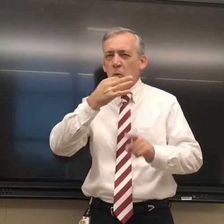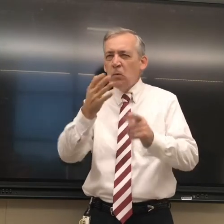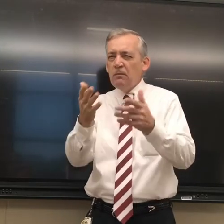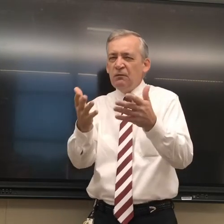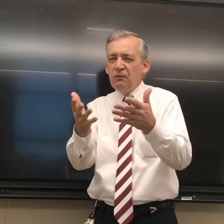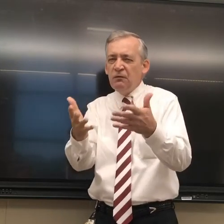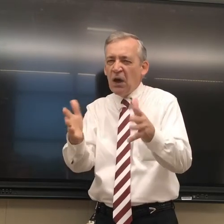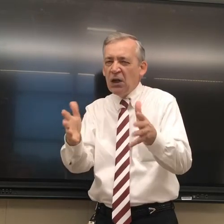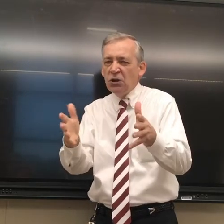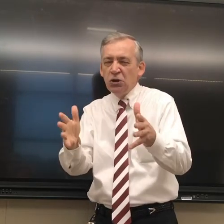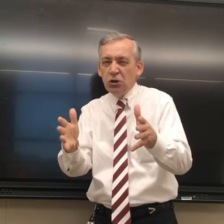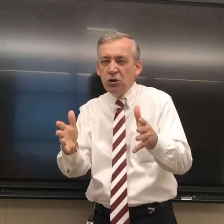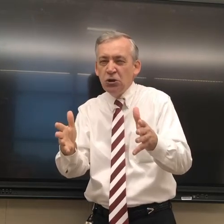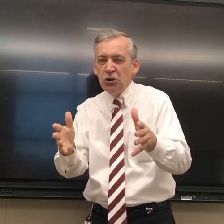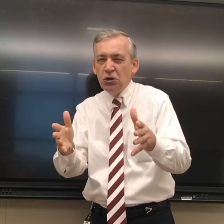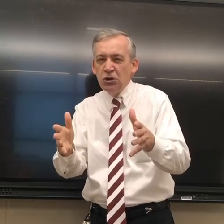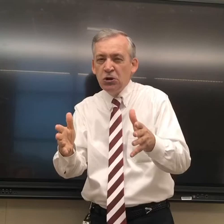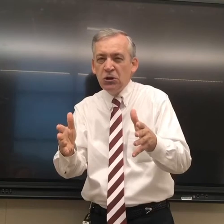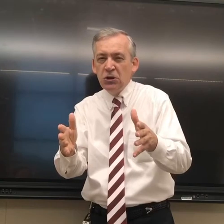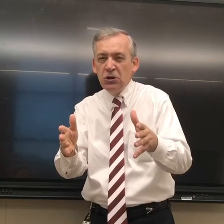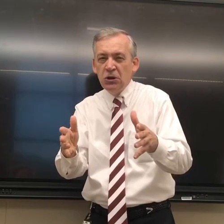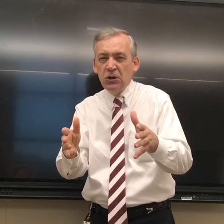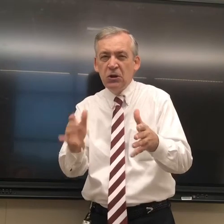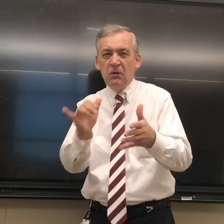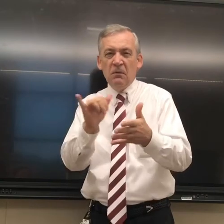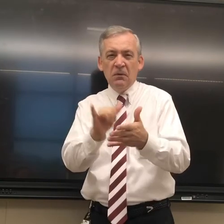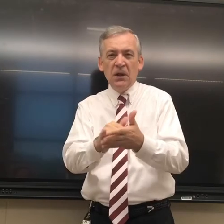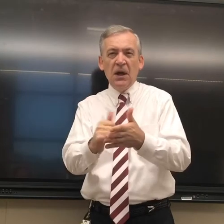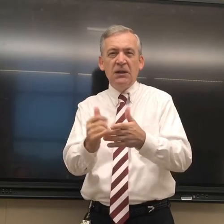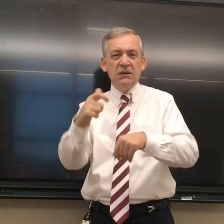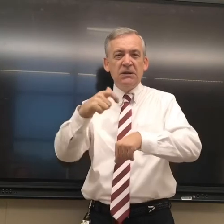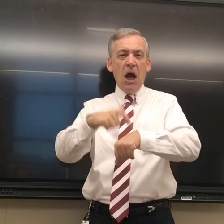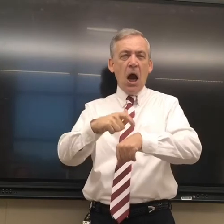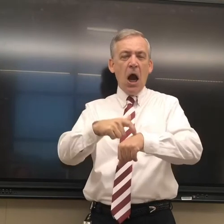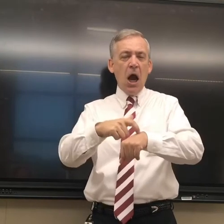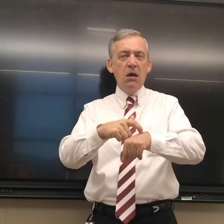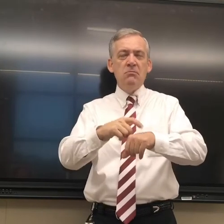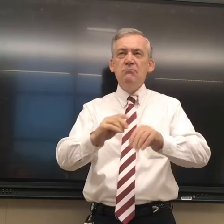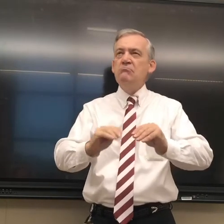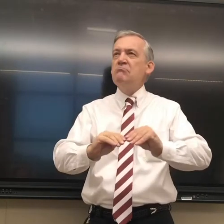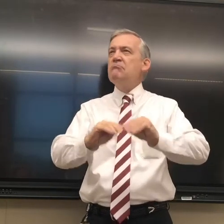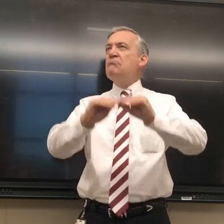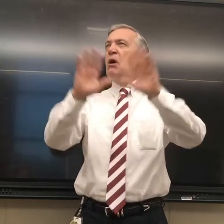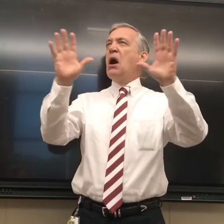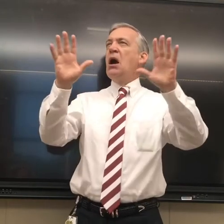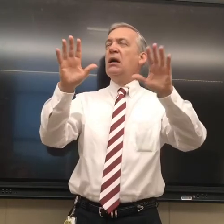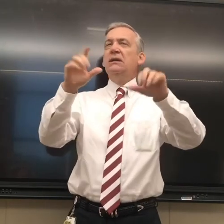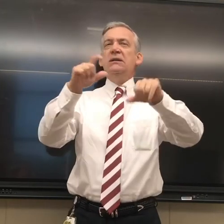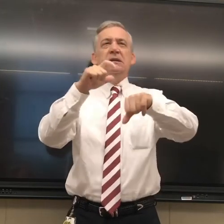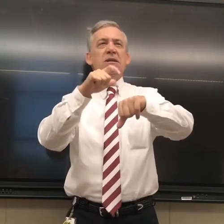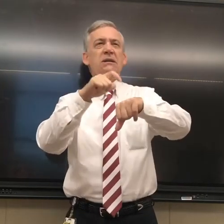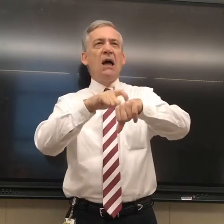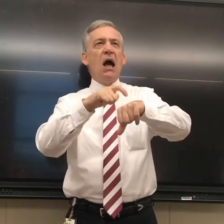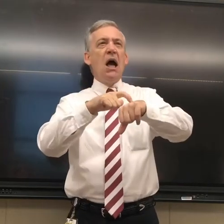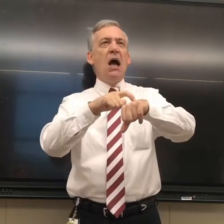The bright, dry times when we began to have a sense of shortening days